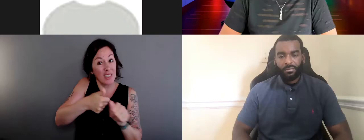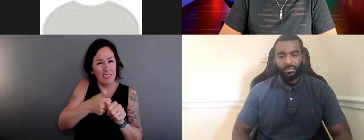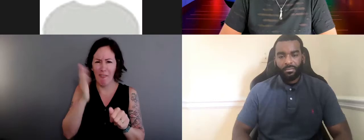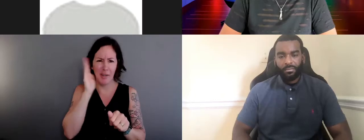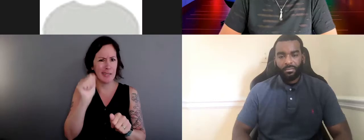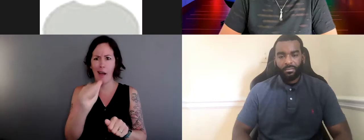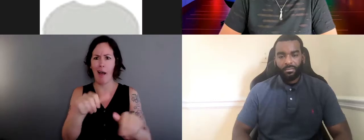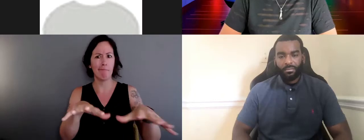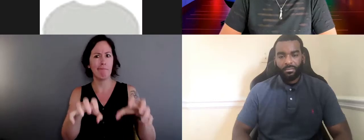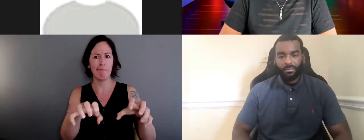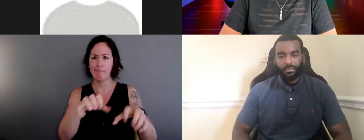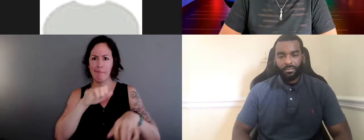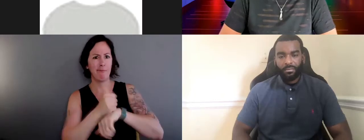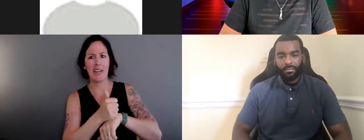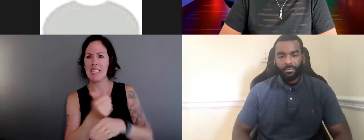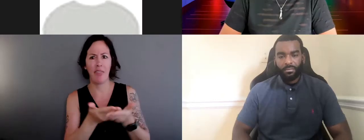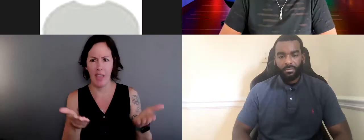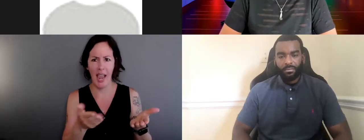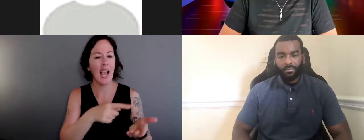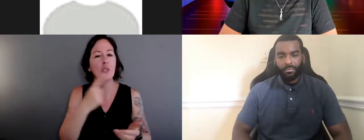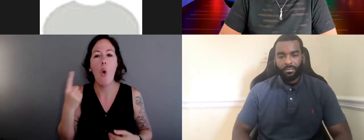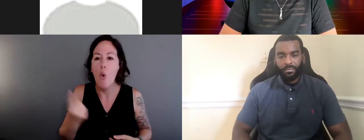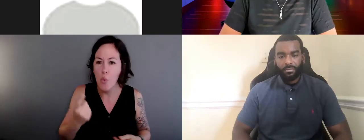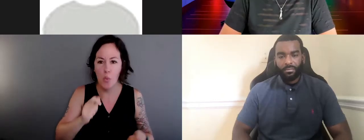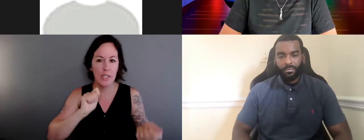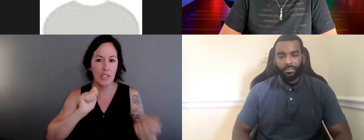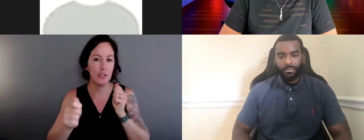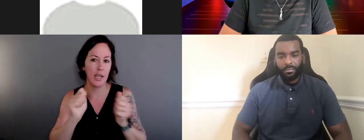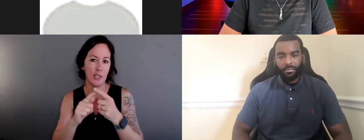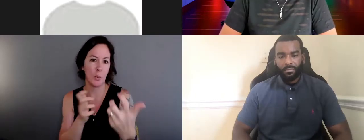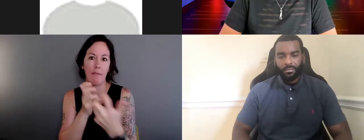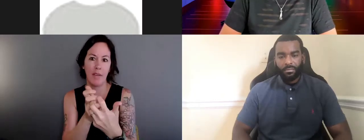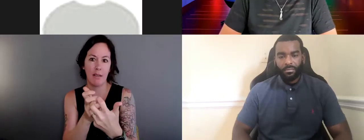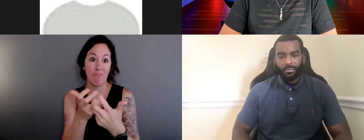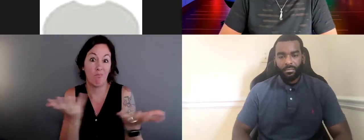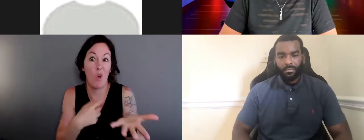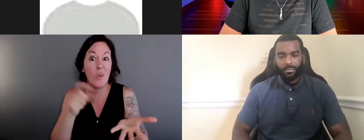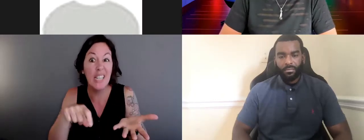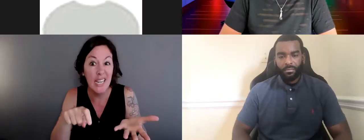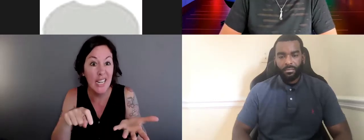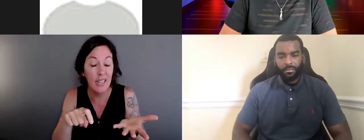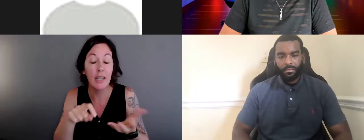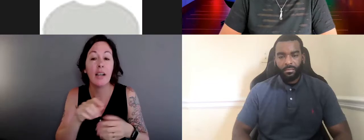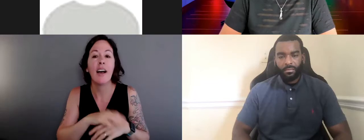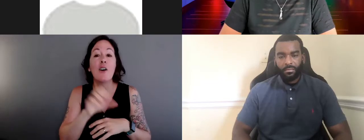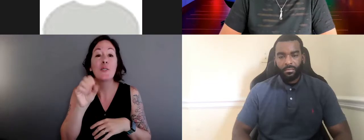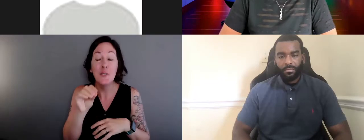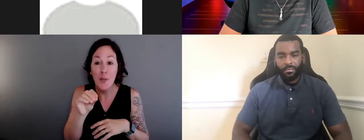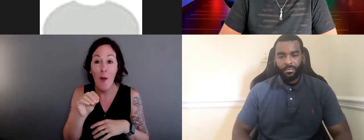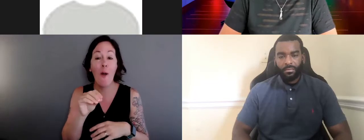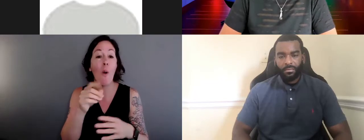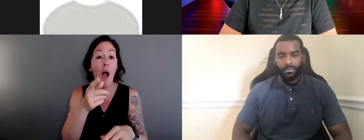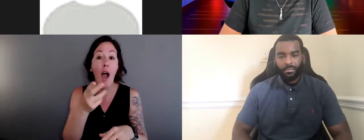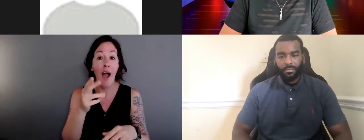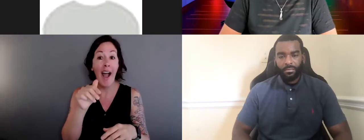but we use it in the world. Language is not static, it's dynamic, continually adapting to